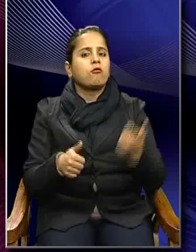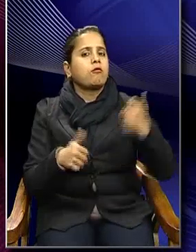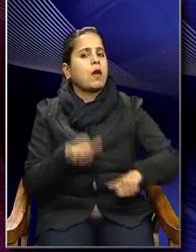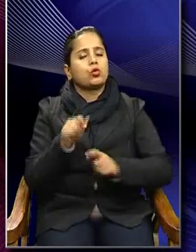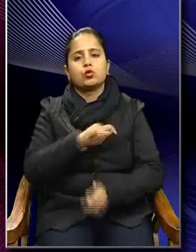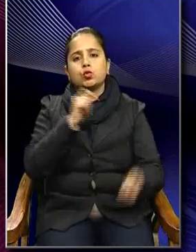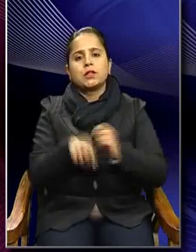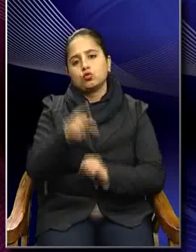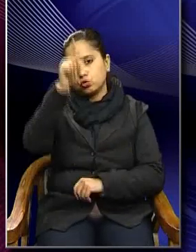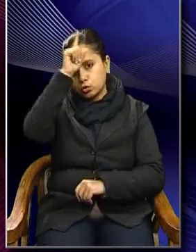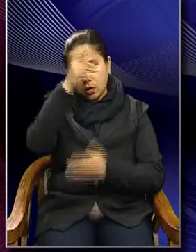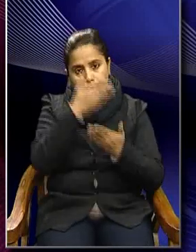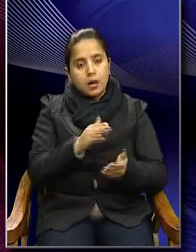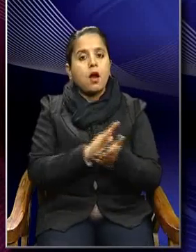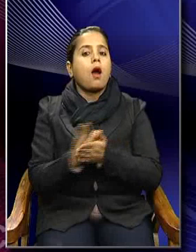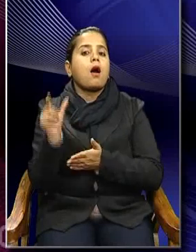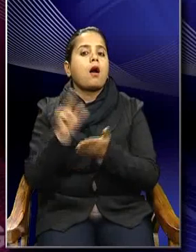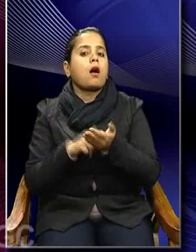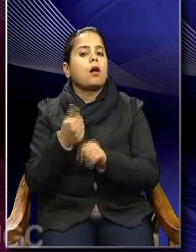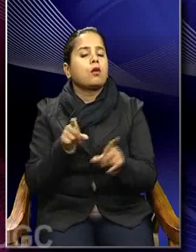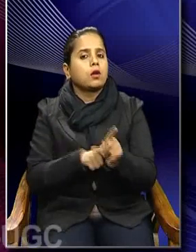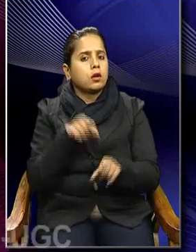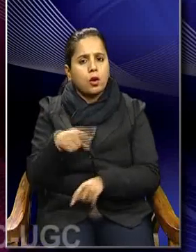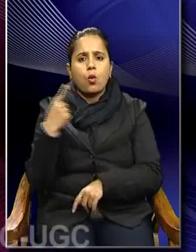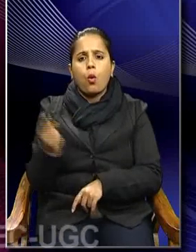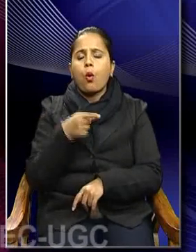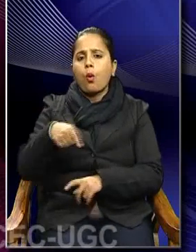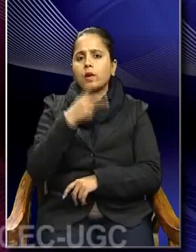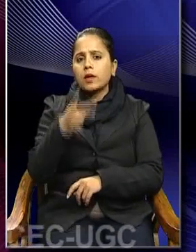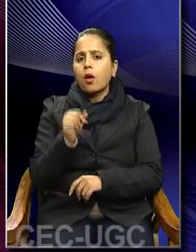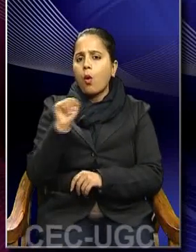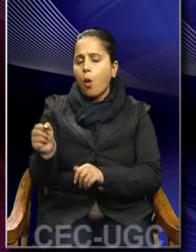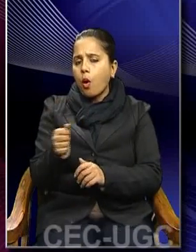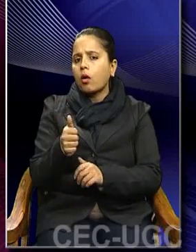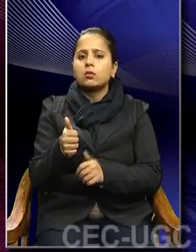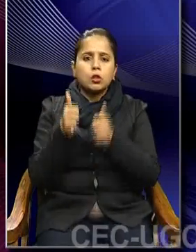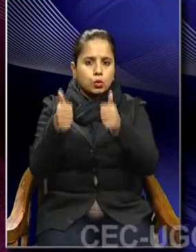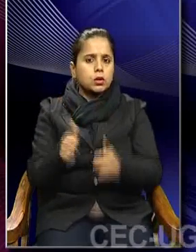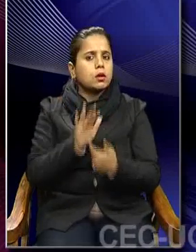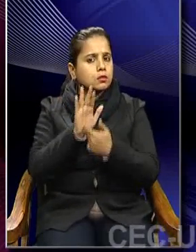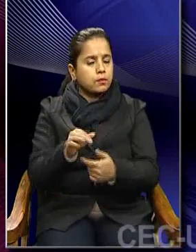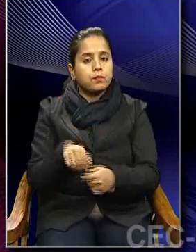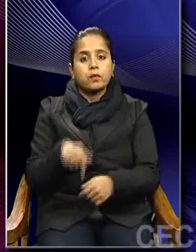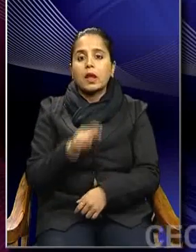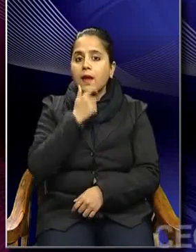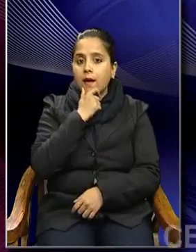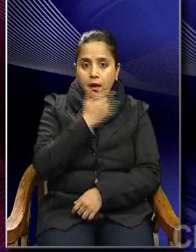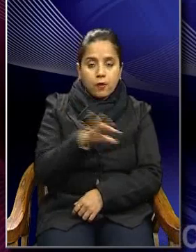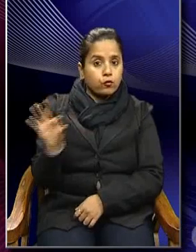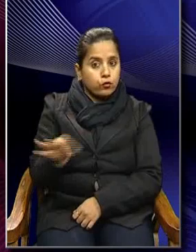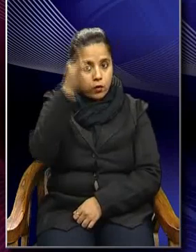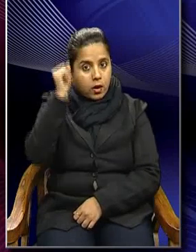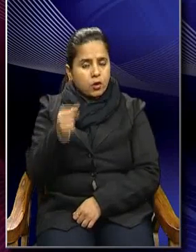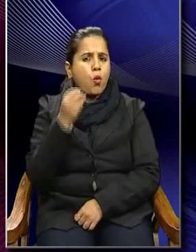revolts in Germany and Hungary are just symptomatic of this. In England and France, the